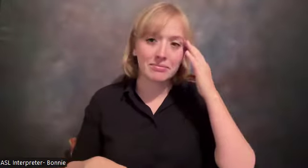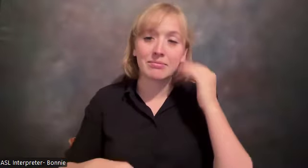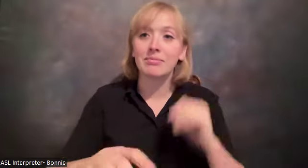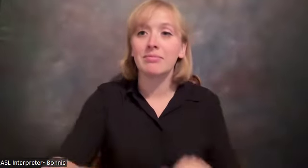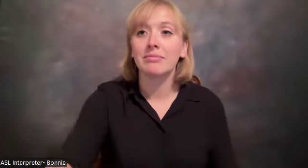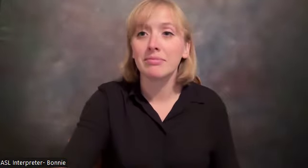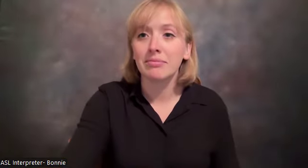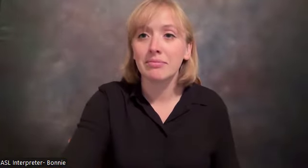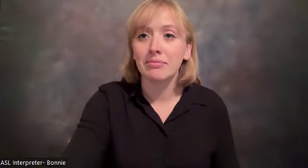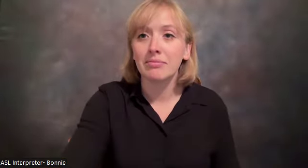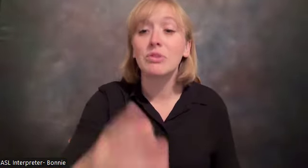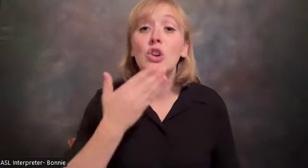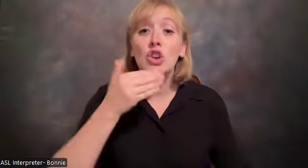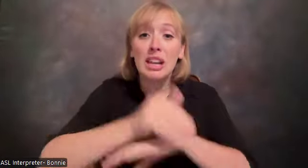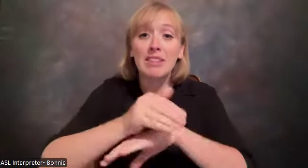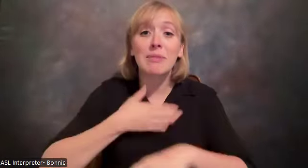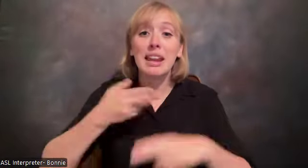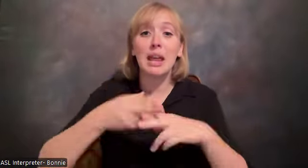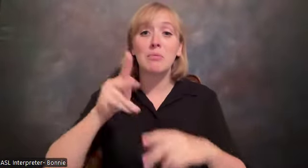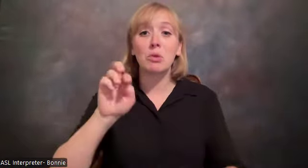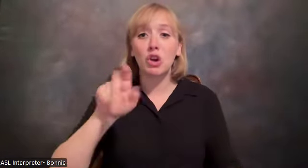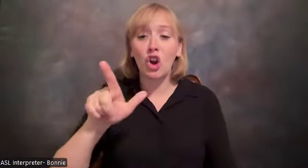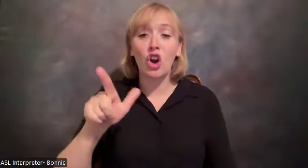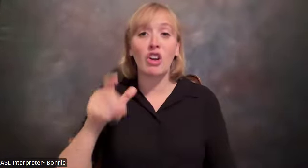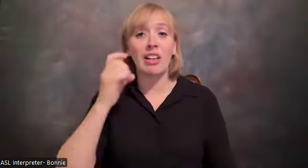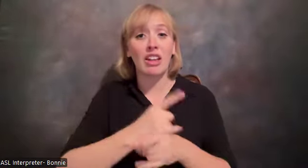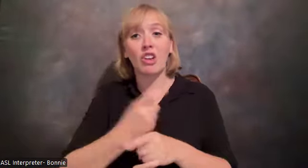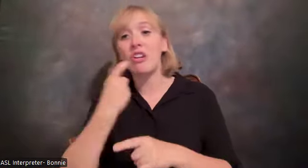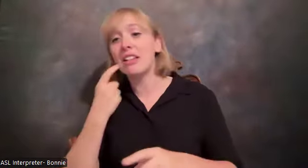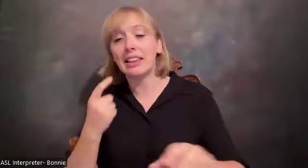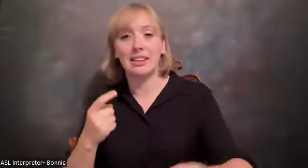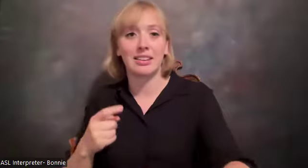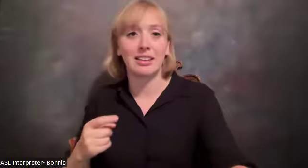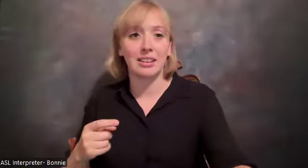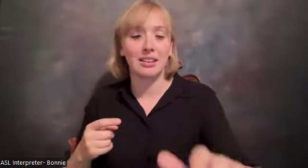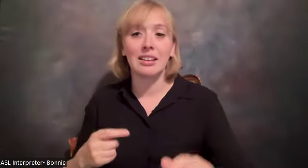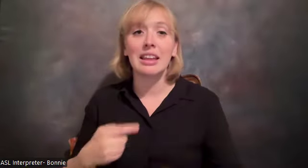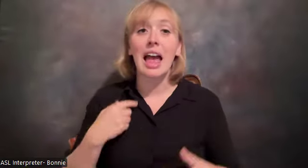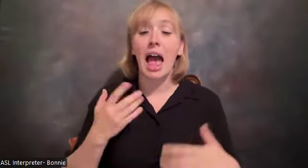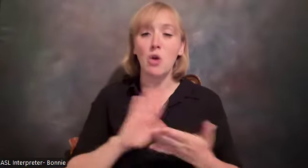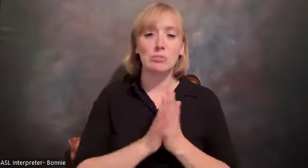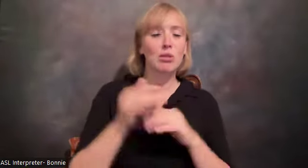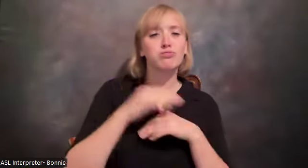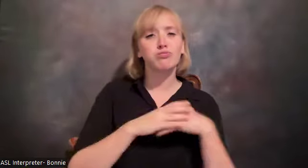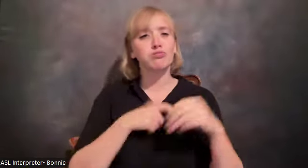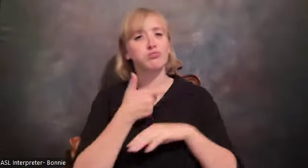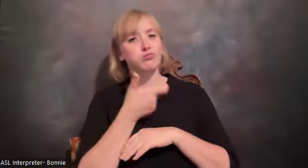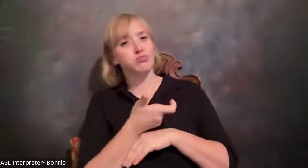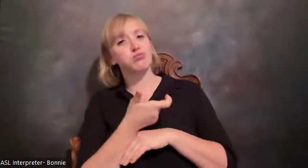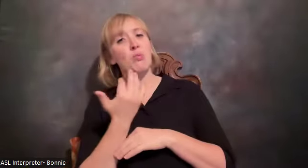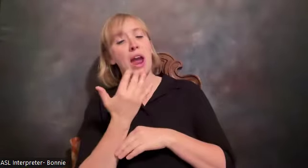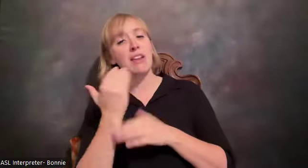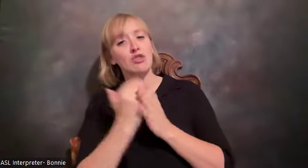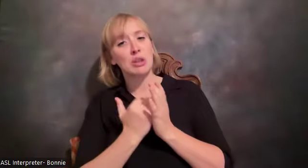Gotcha. Good evening. My name's Carl. I'm an alcoholic. Hi. I was getting all comfortable there waiting for chapter 5 in the